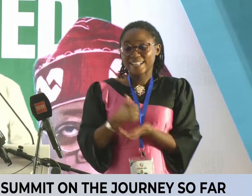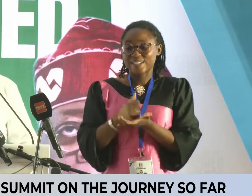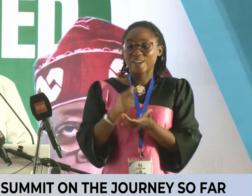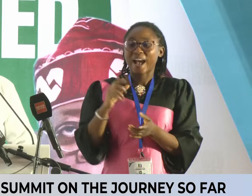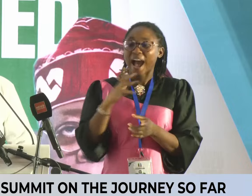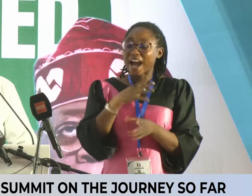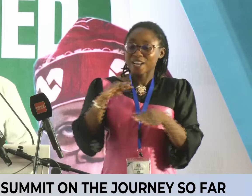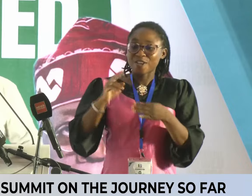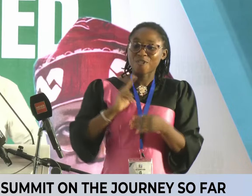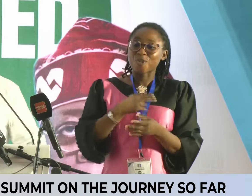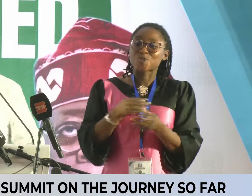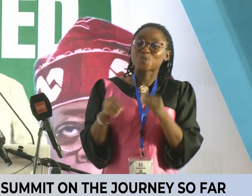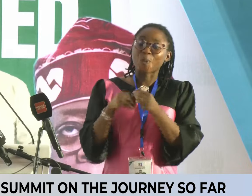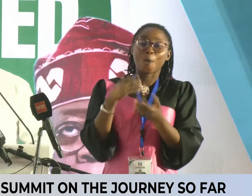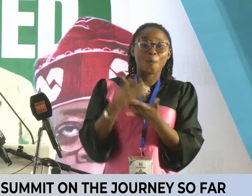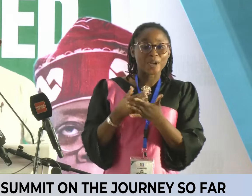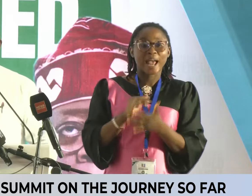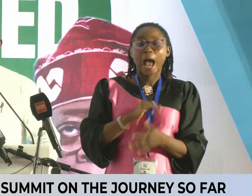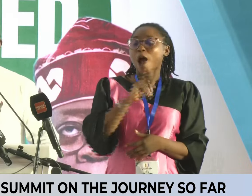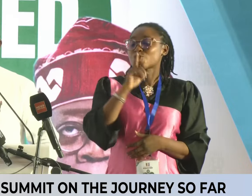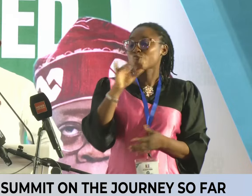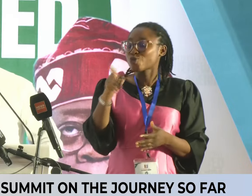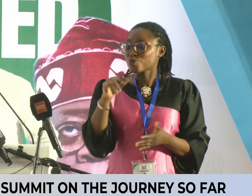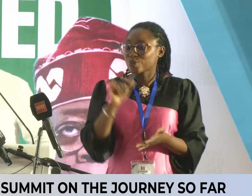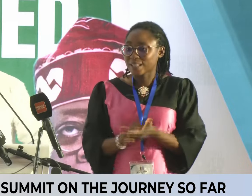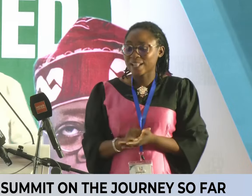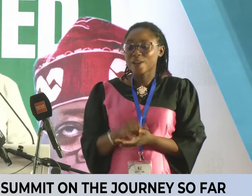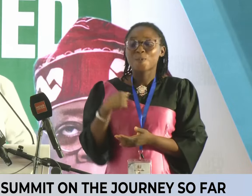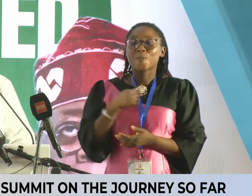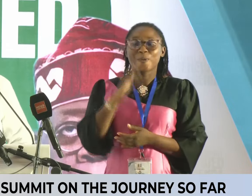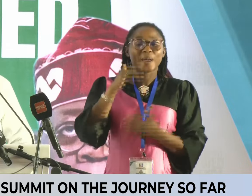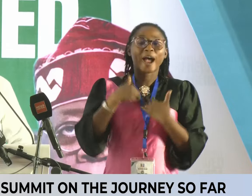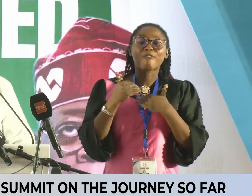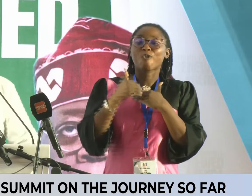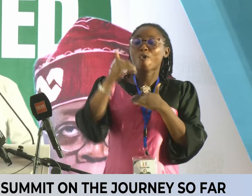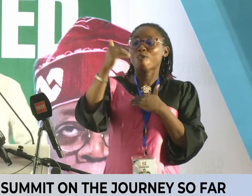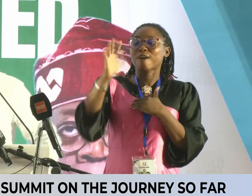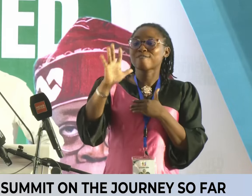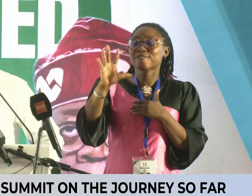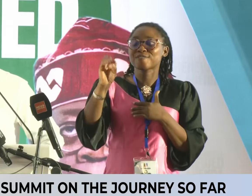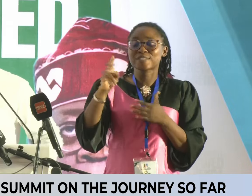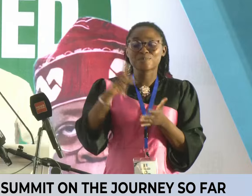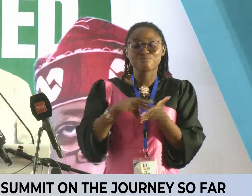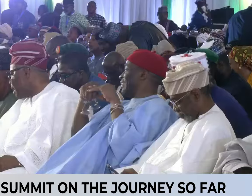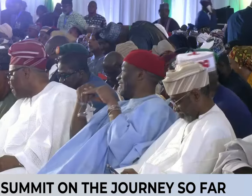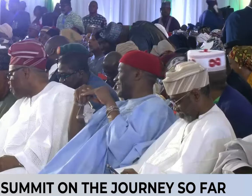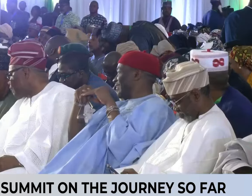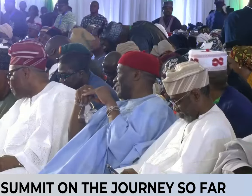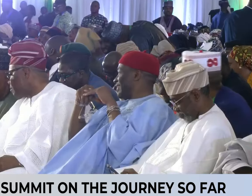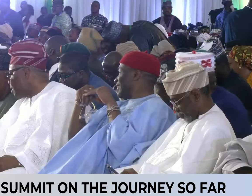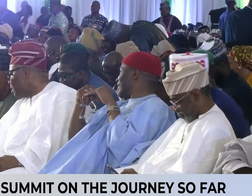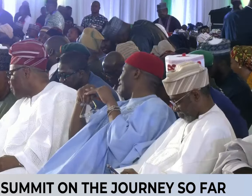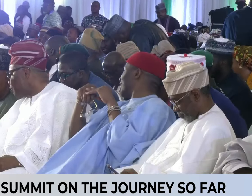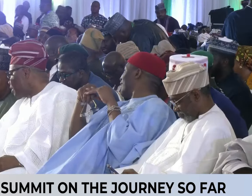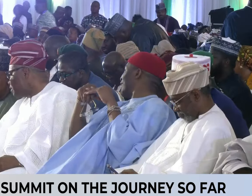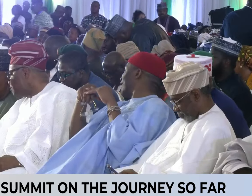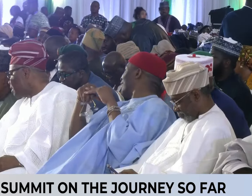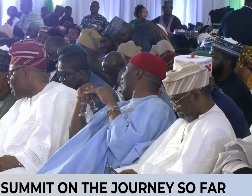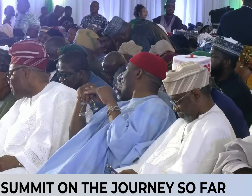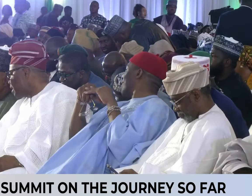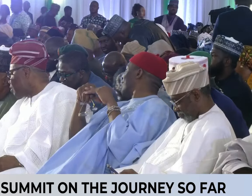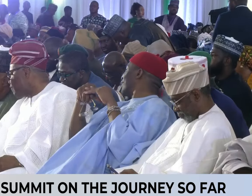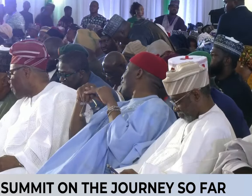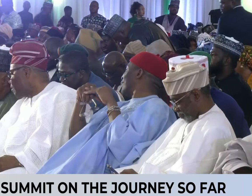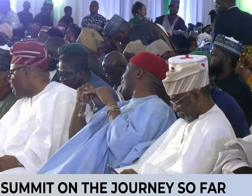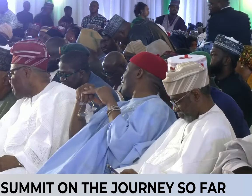money, I assure you, sir, that you will have over 50 projects to commission by December. I